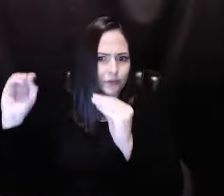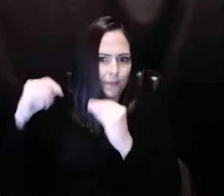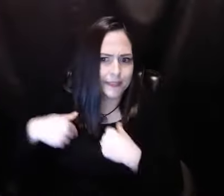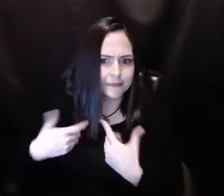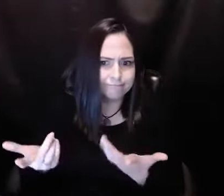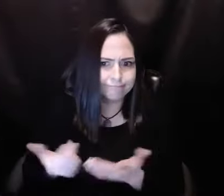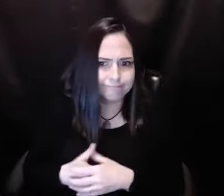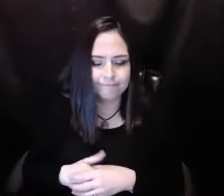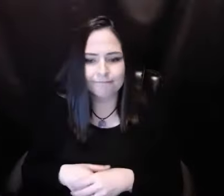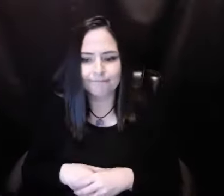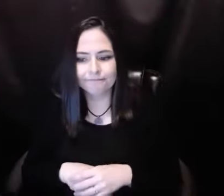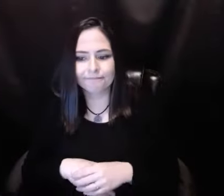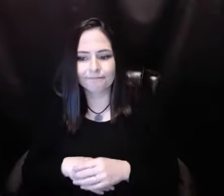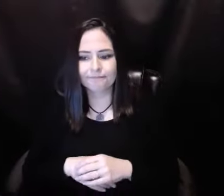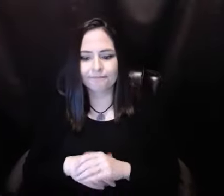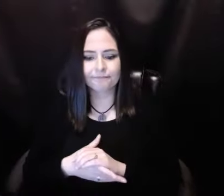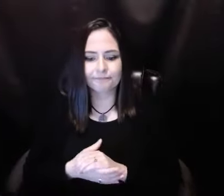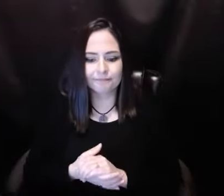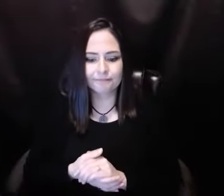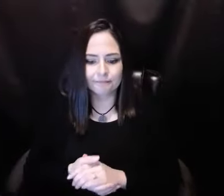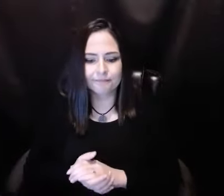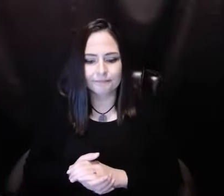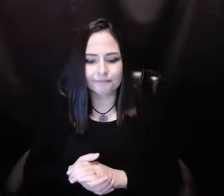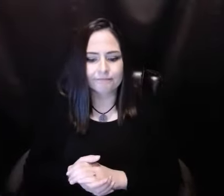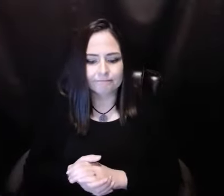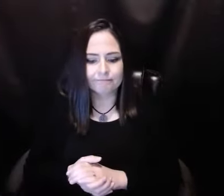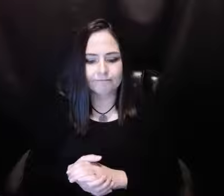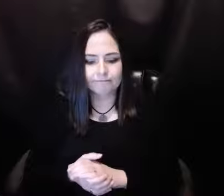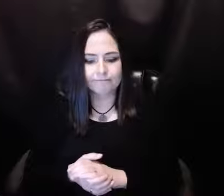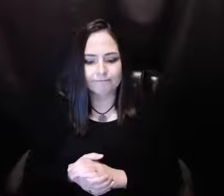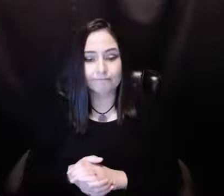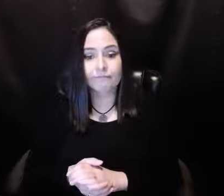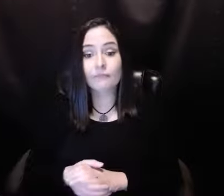me, and definitely not from my parents.